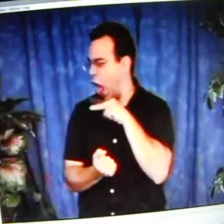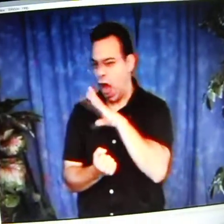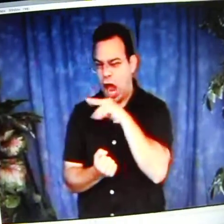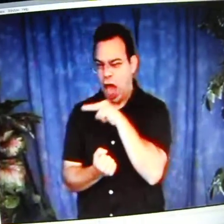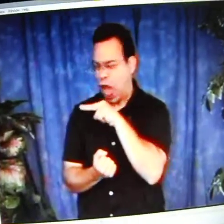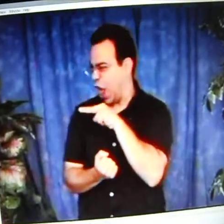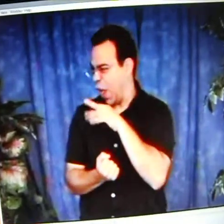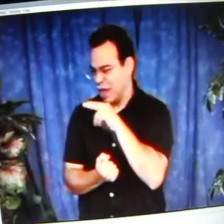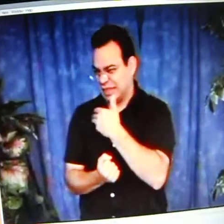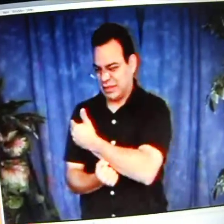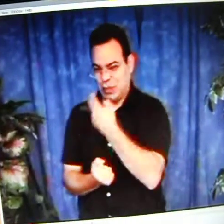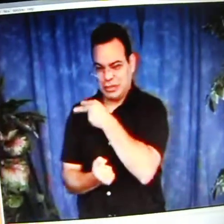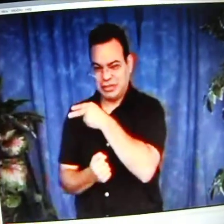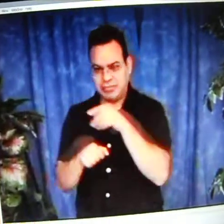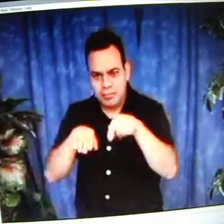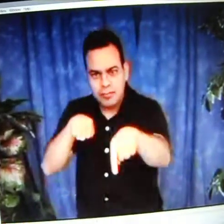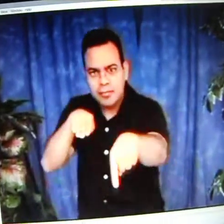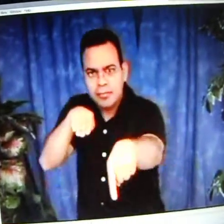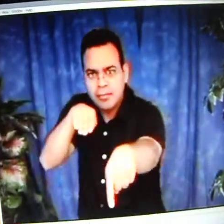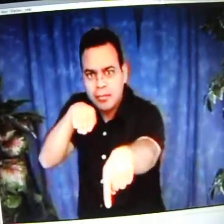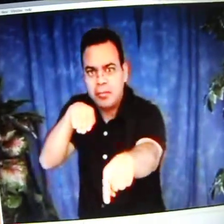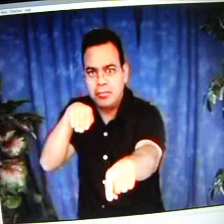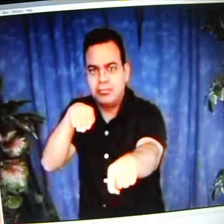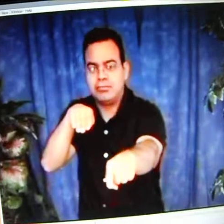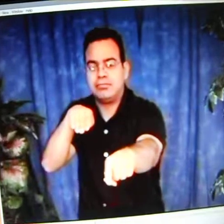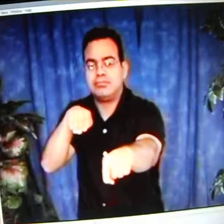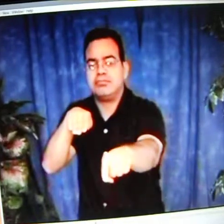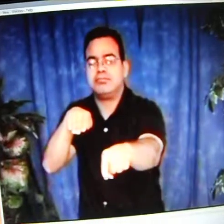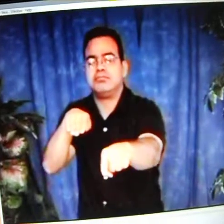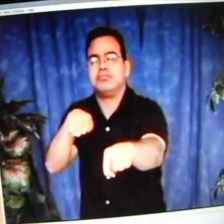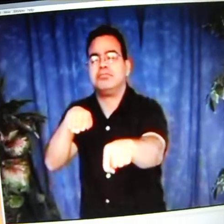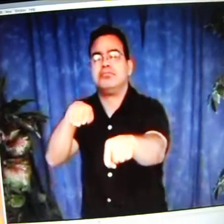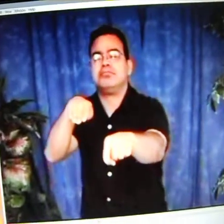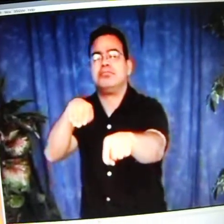starts to slow down, and Lynn is telling me to look out the window.